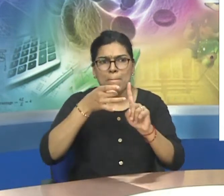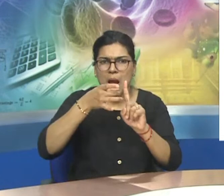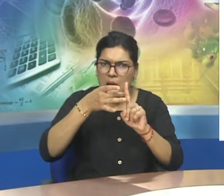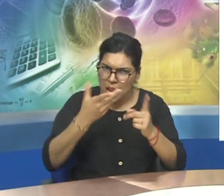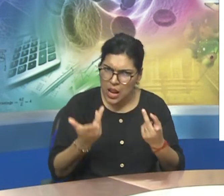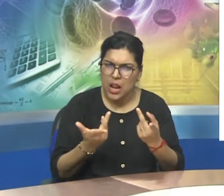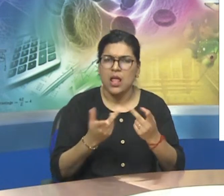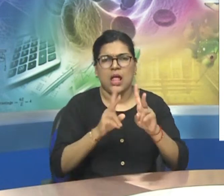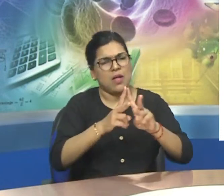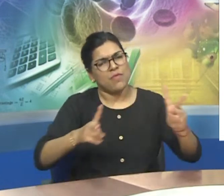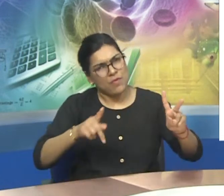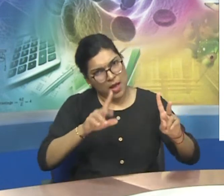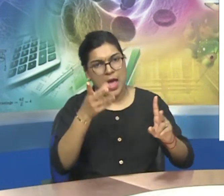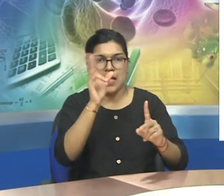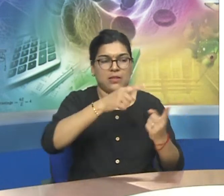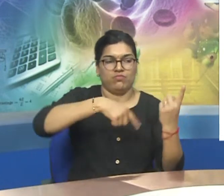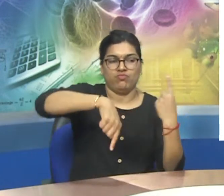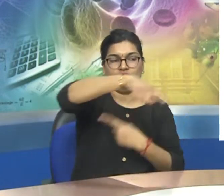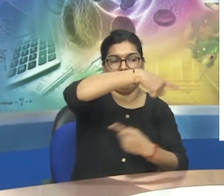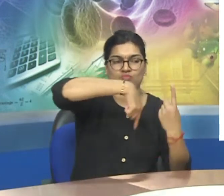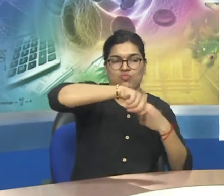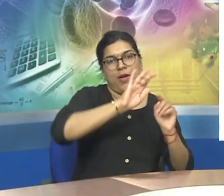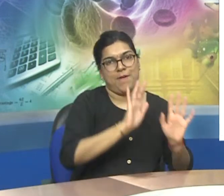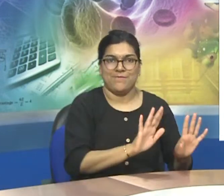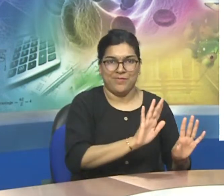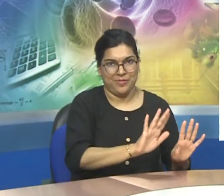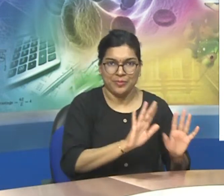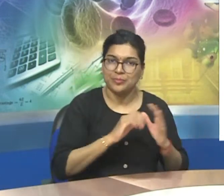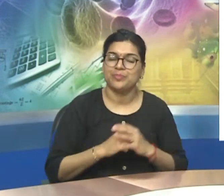to various types of solid wastes.